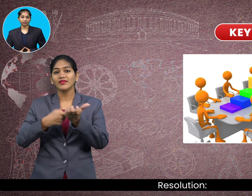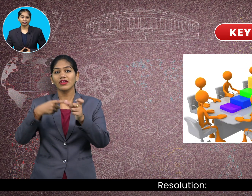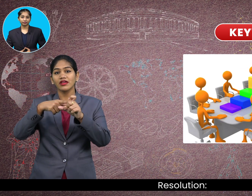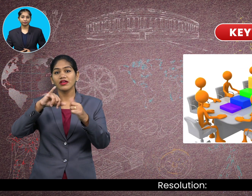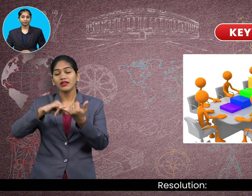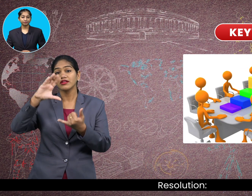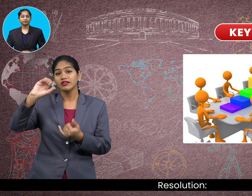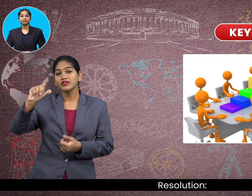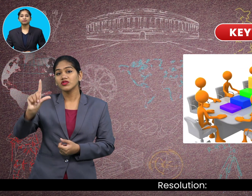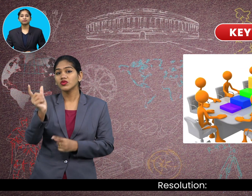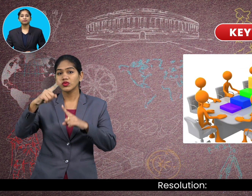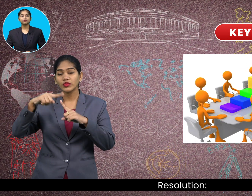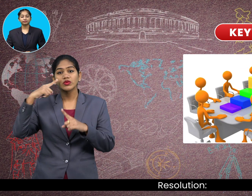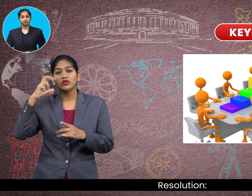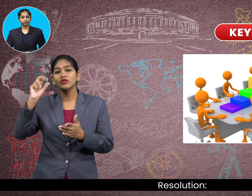Resolution.